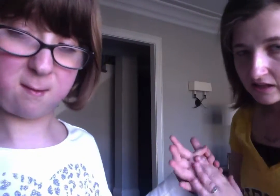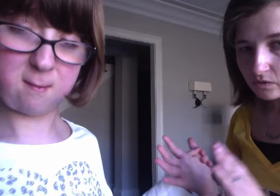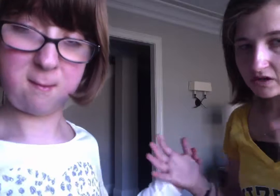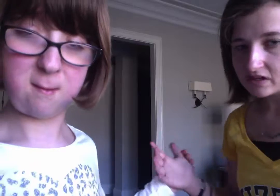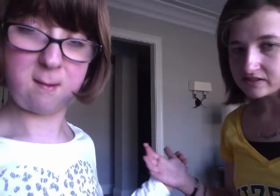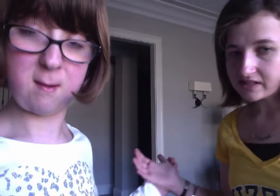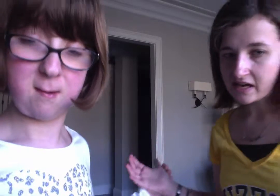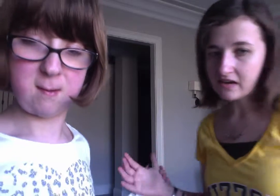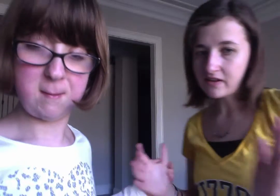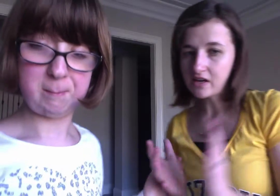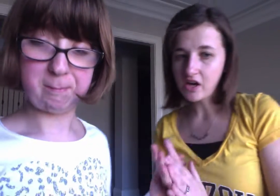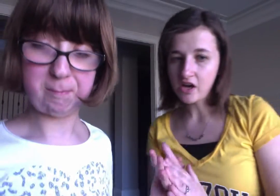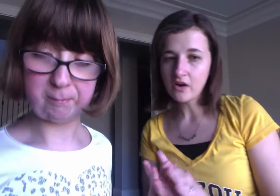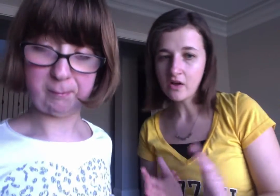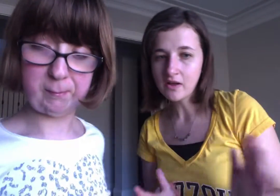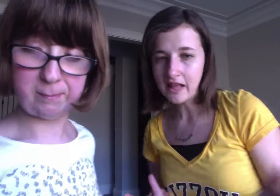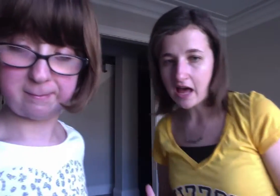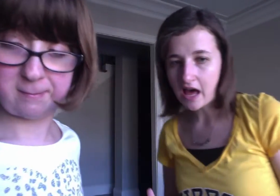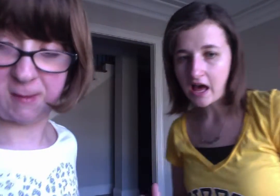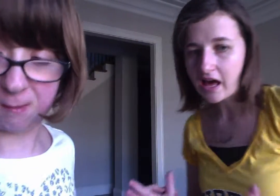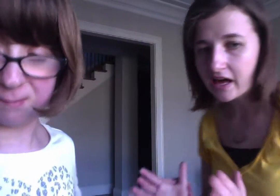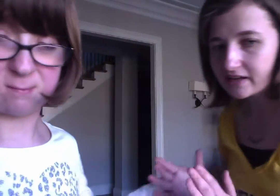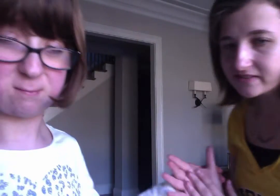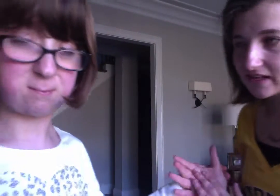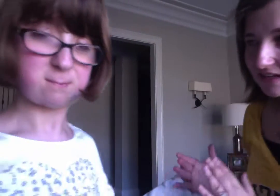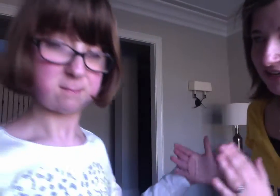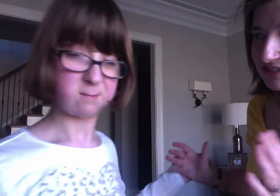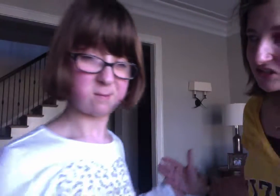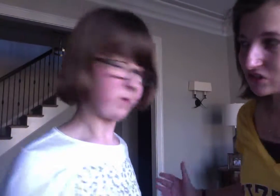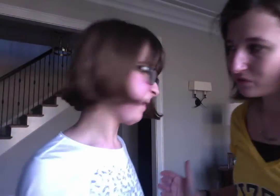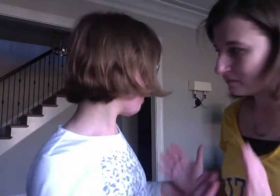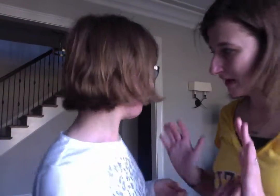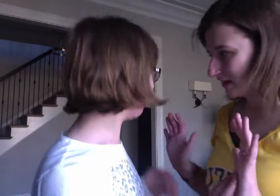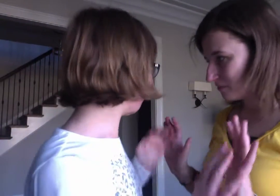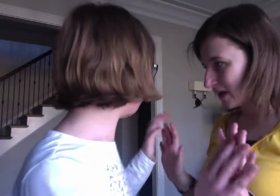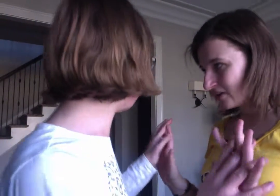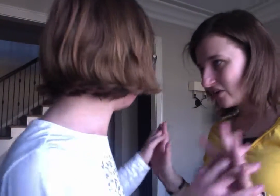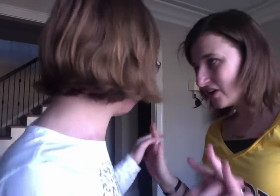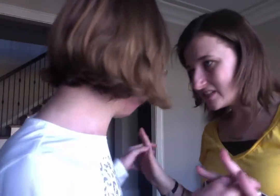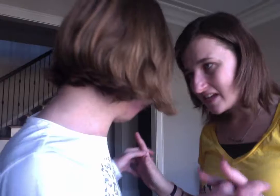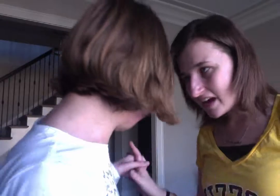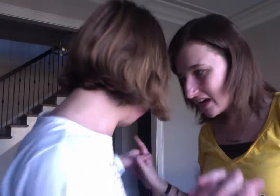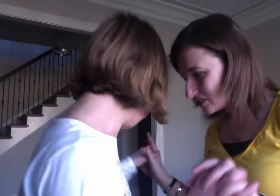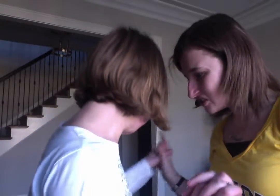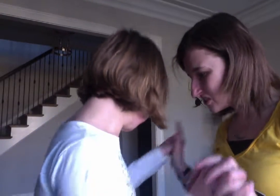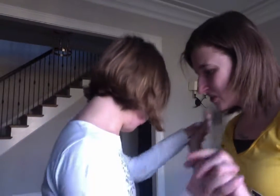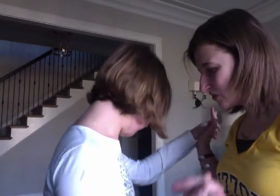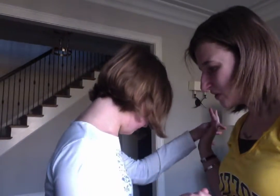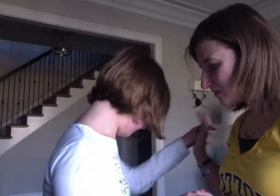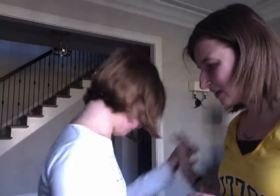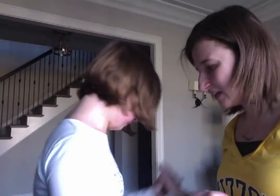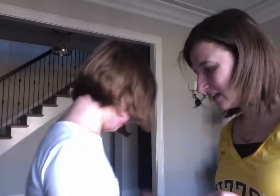making. We're saving our lives. It's true, we'll make a better day, just you and me.